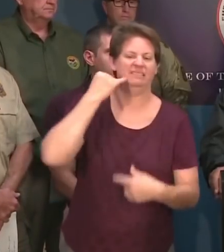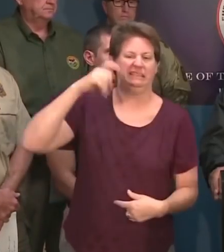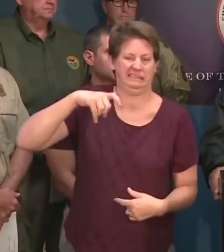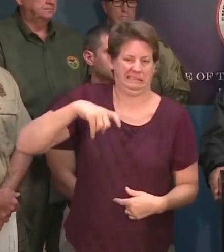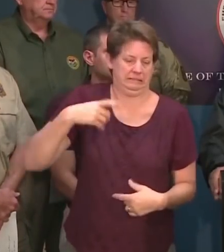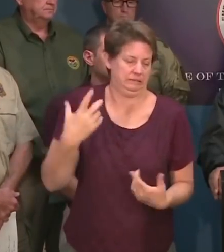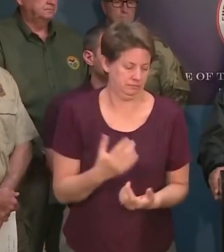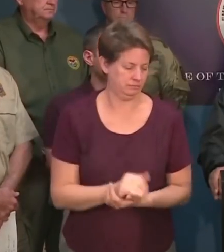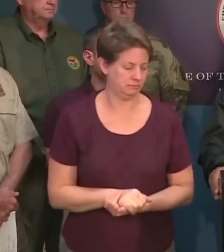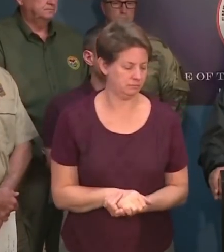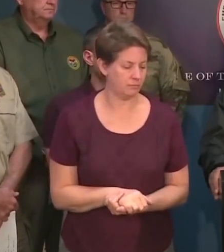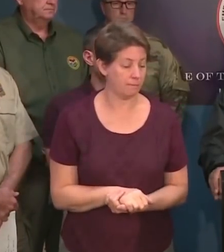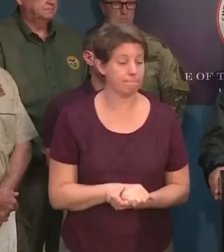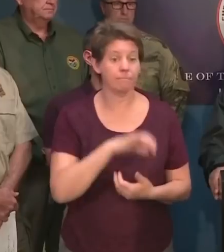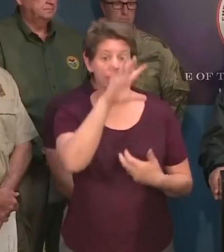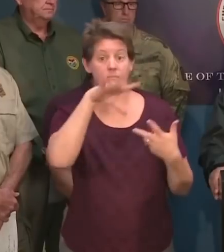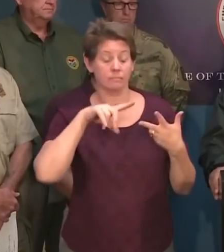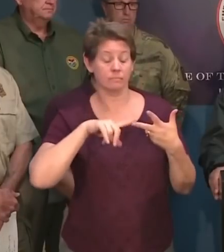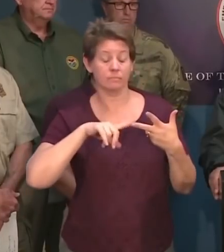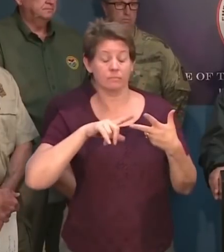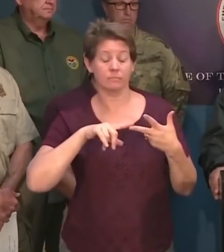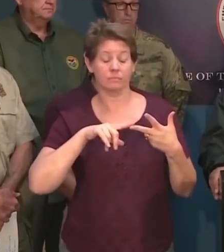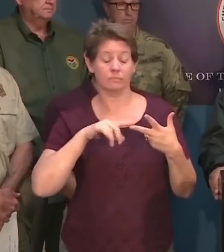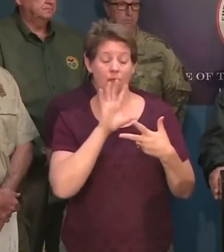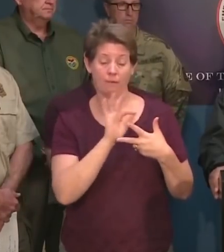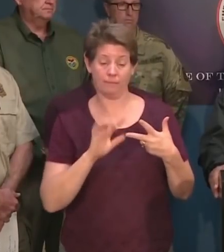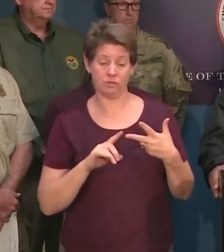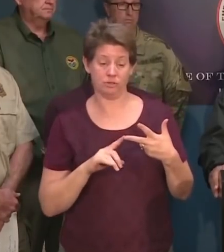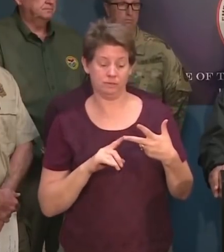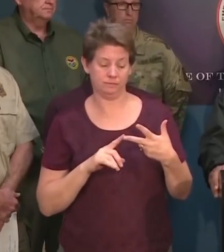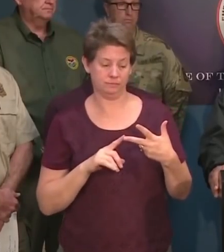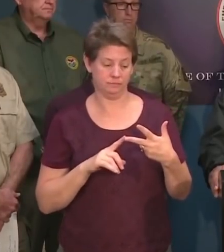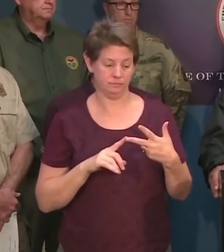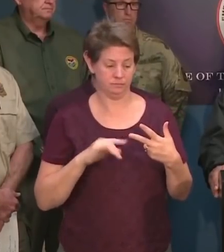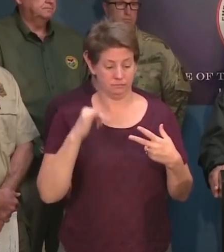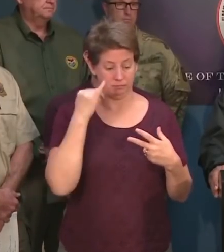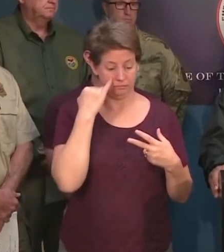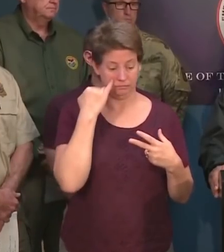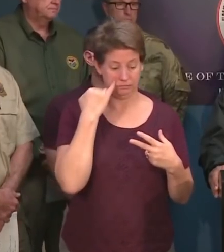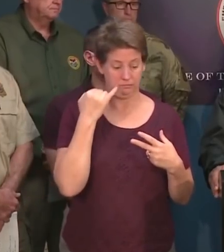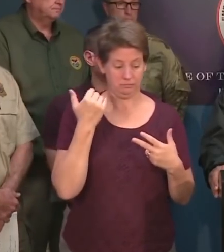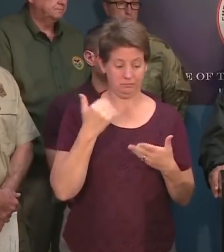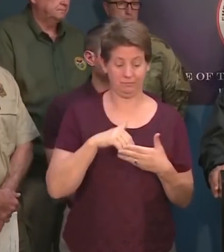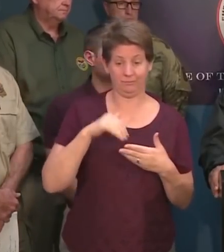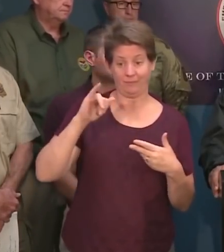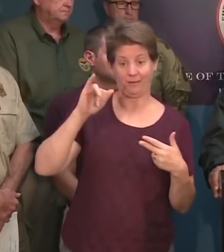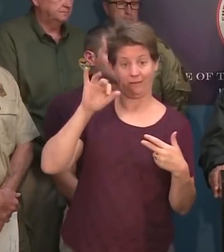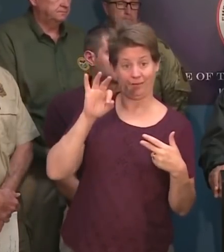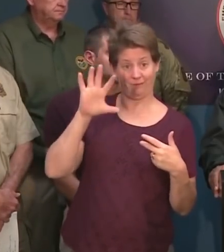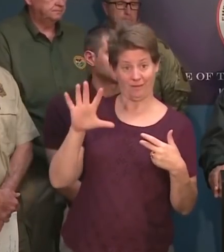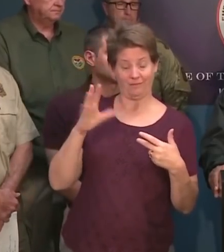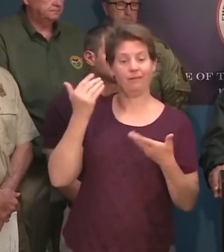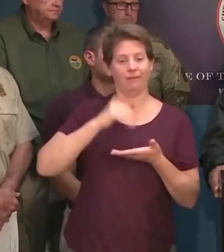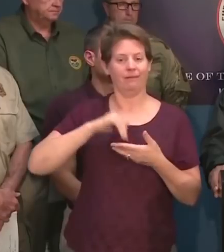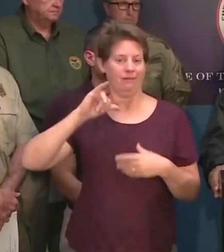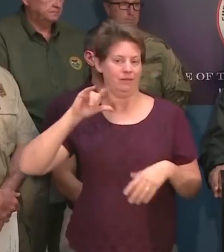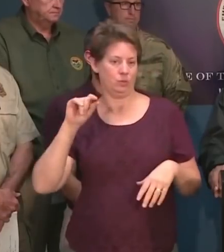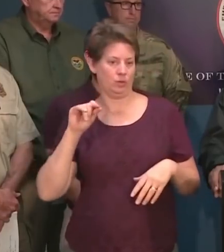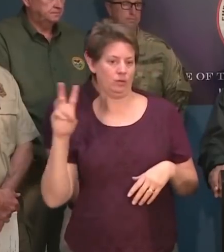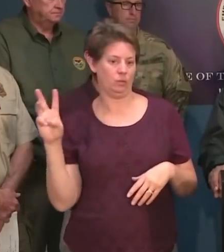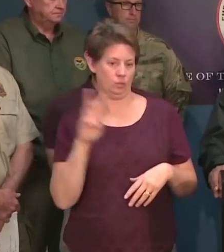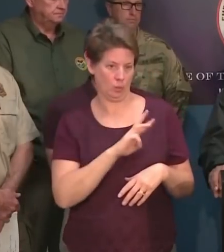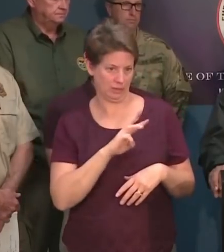that. And another option would be if you're on I-95, again, I-20 westbound, that would be